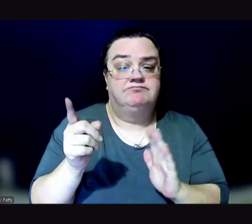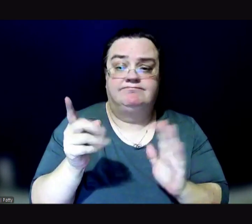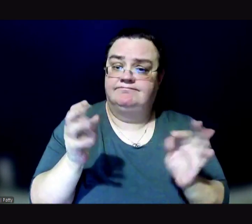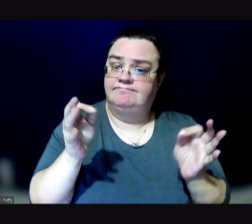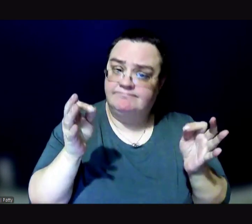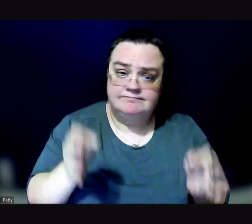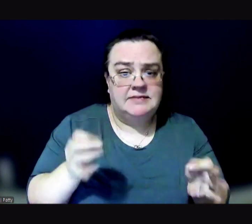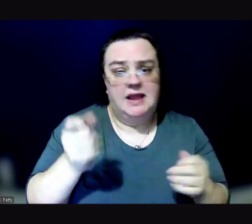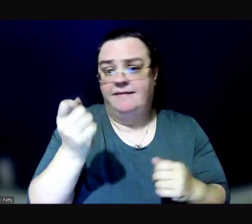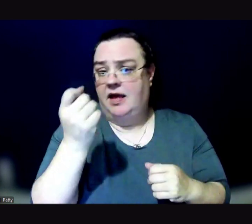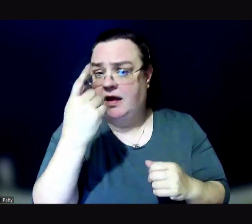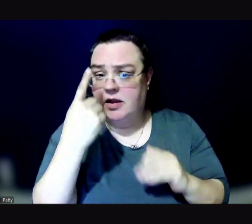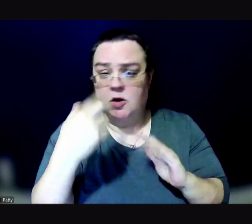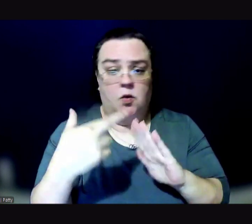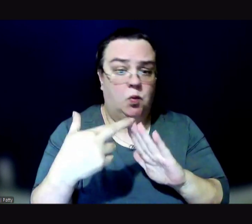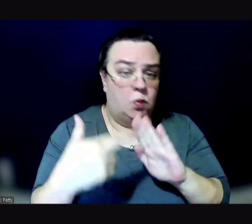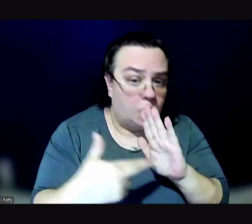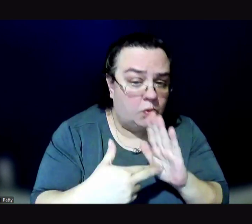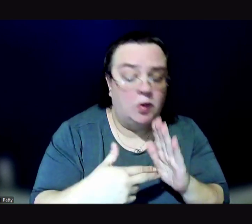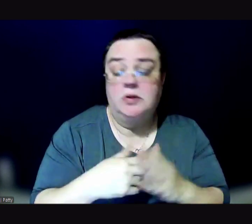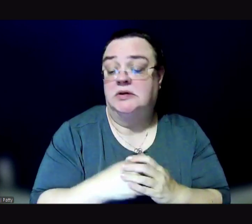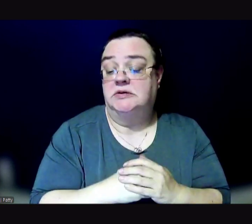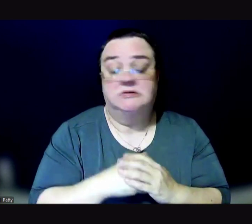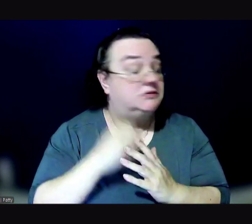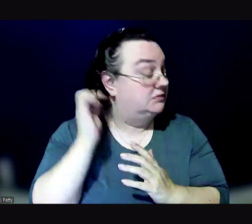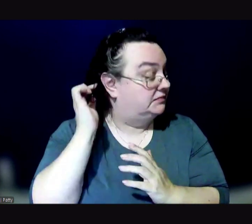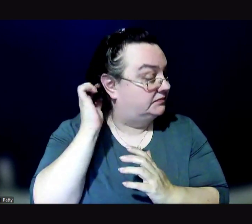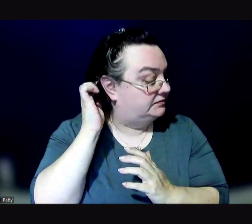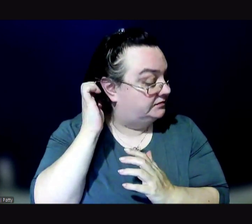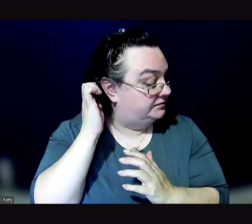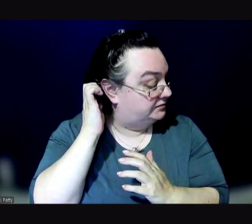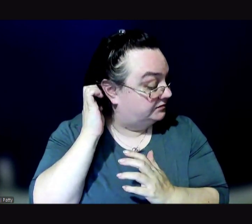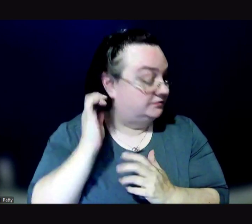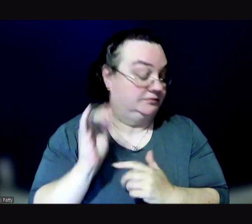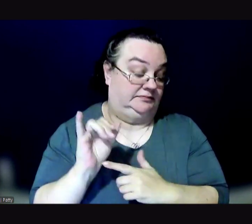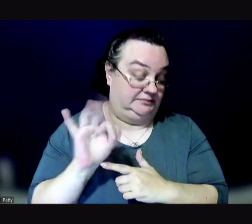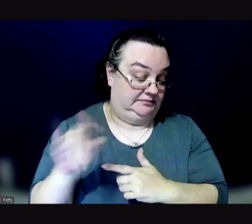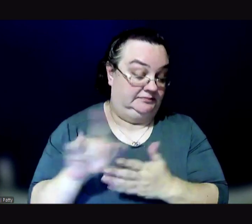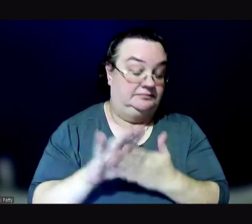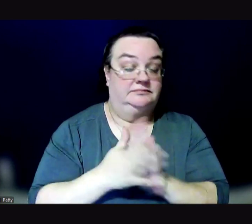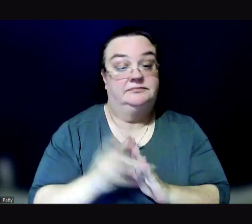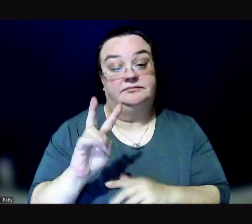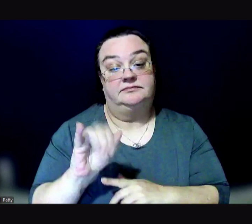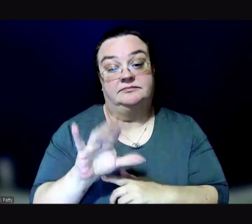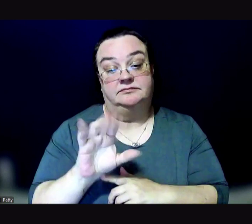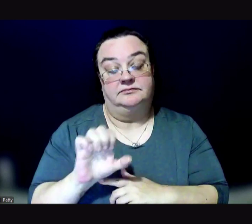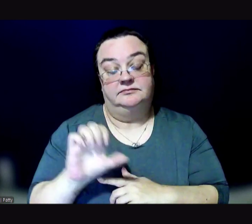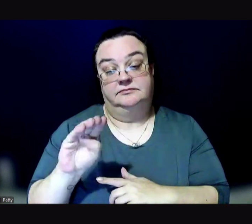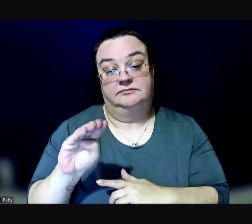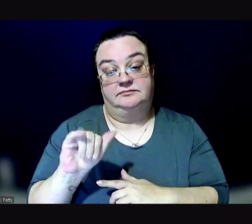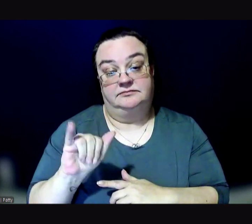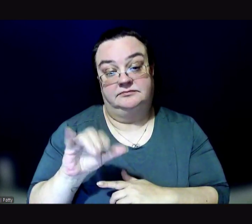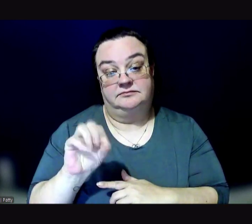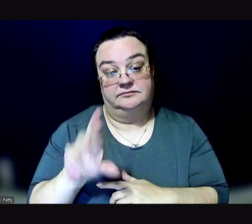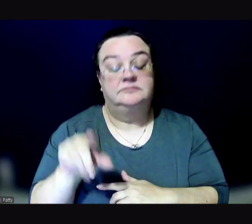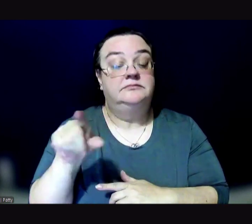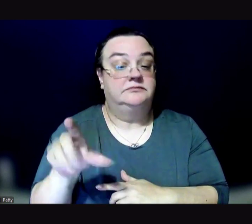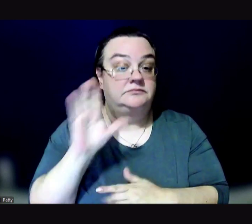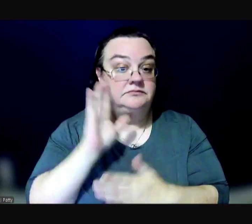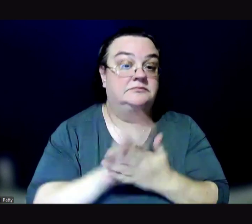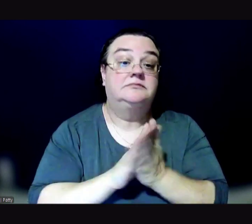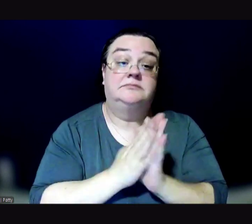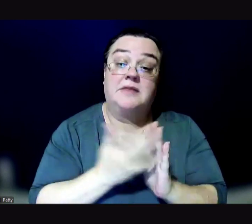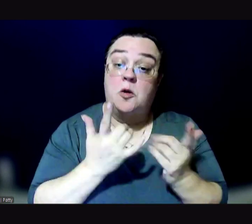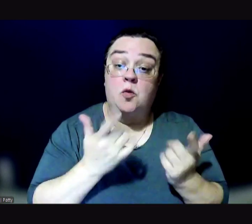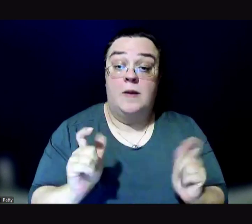understand the rules and would, if she becomes the vice mayor, she would become be an asset to the